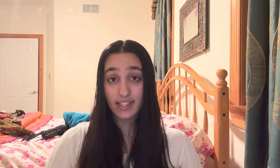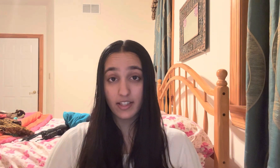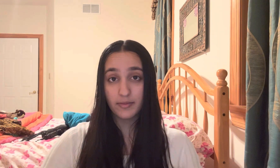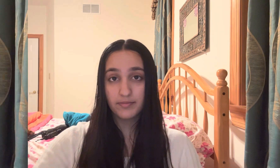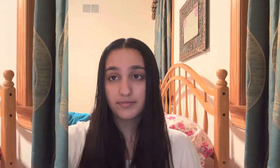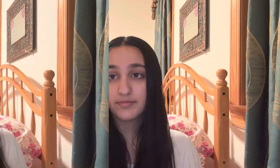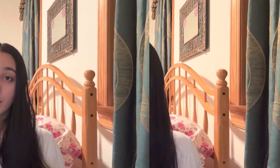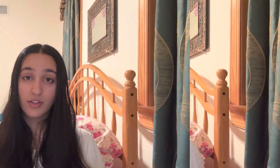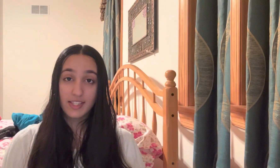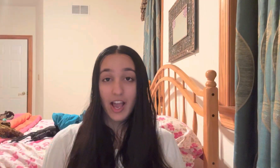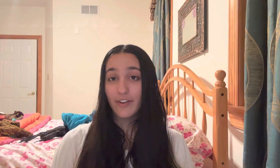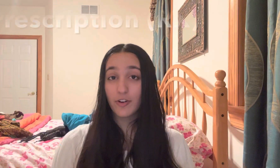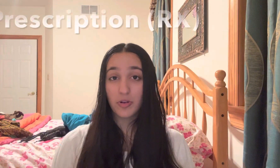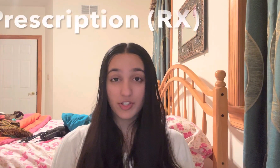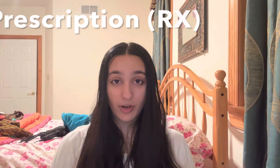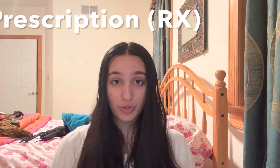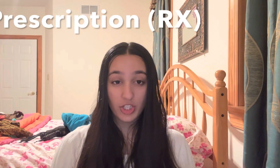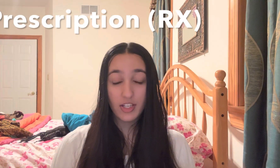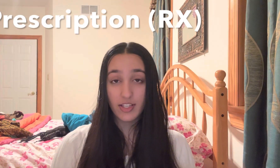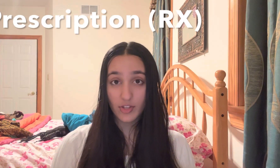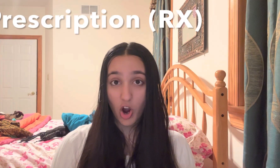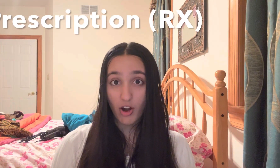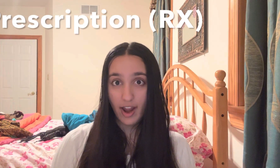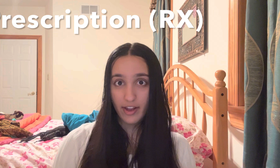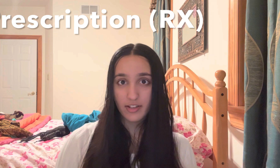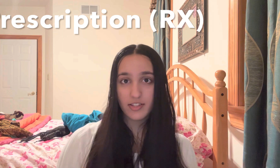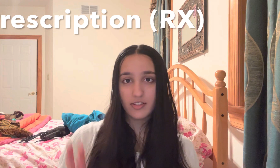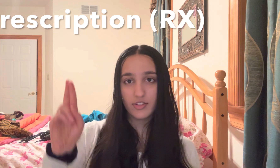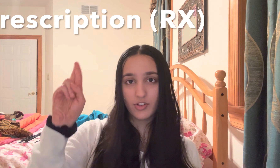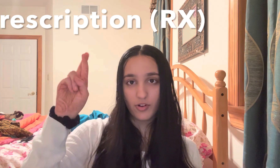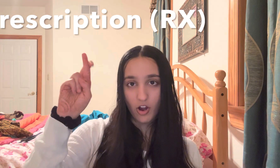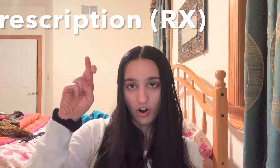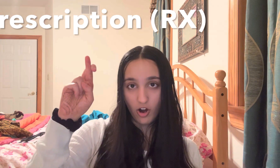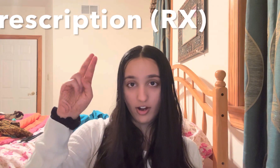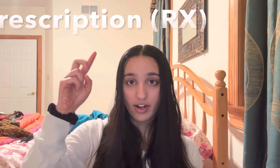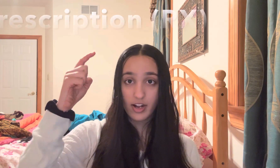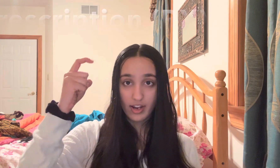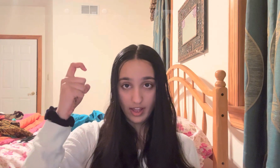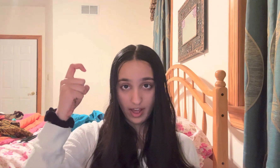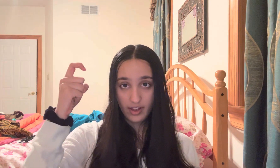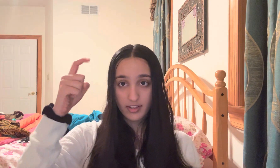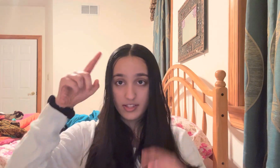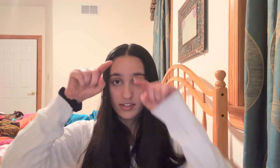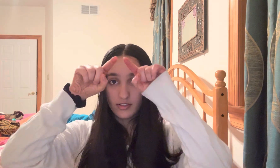Medicine. So the sign for prescription is RX, so RX.